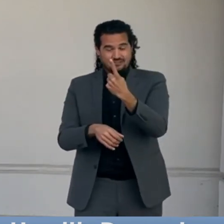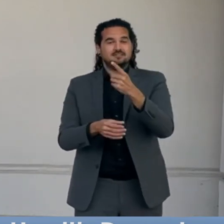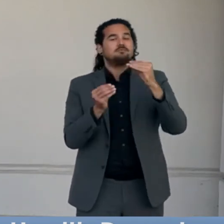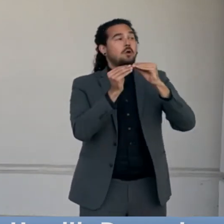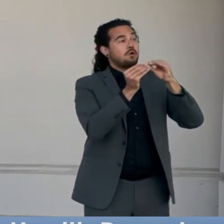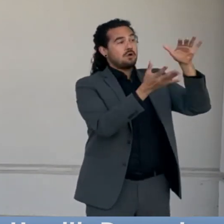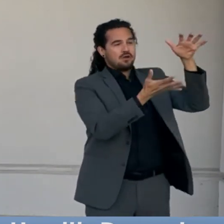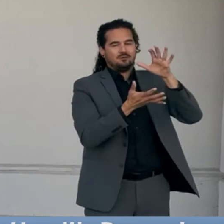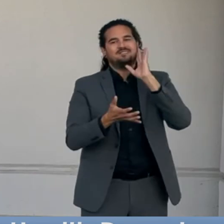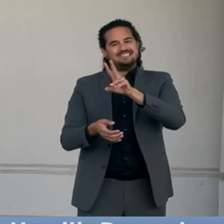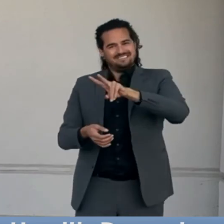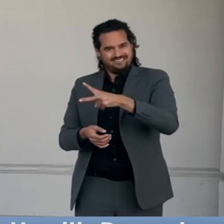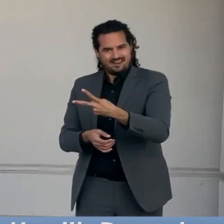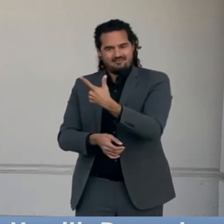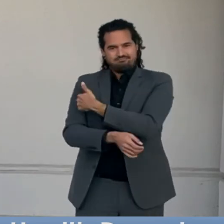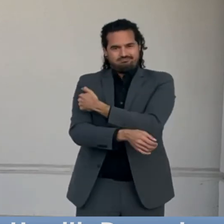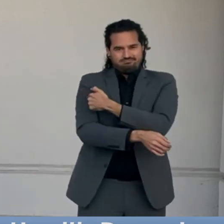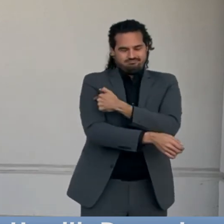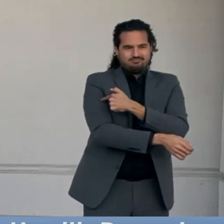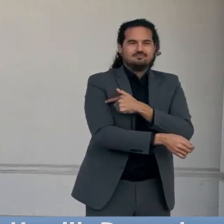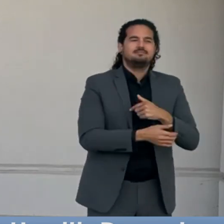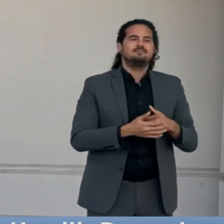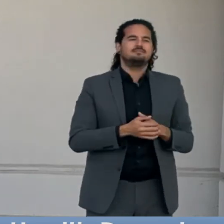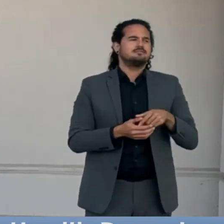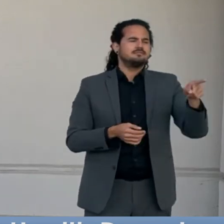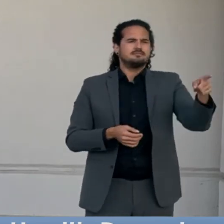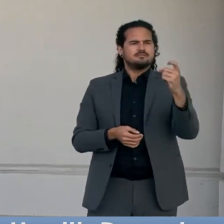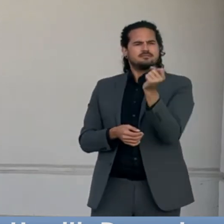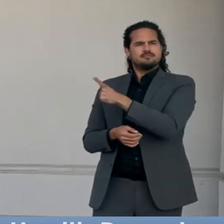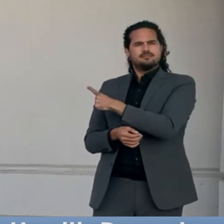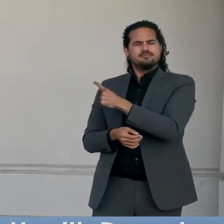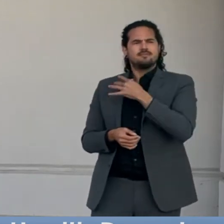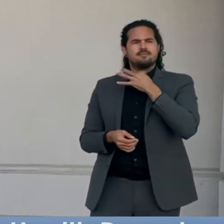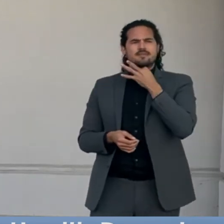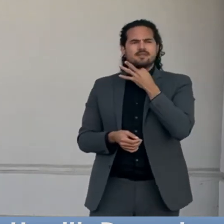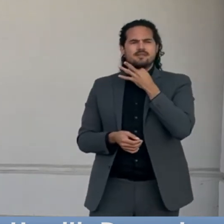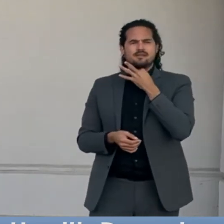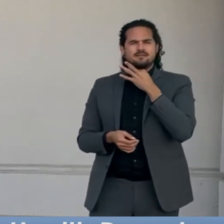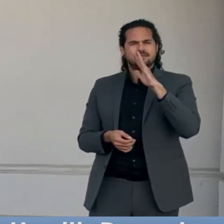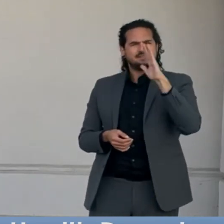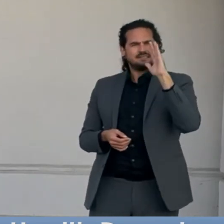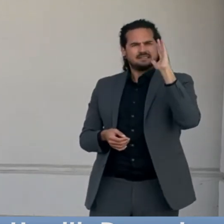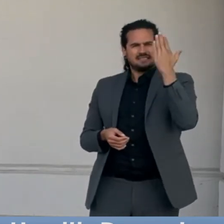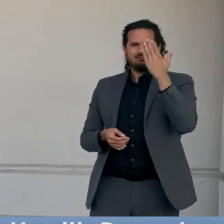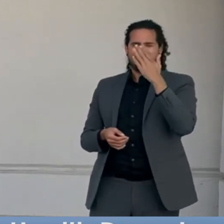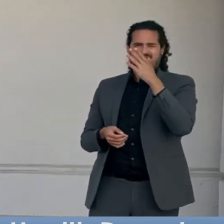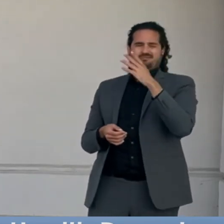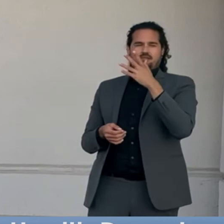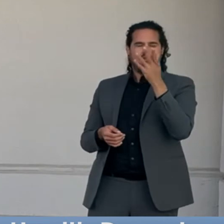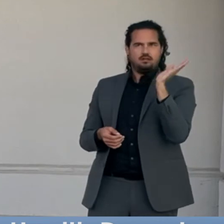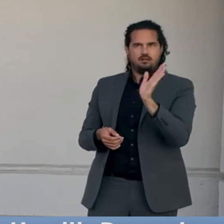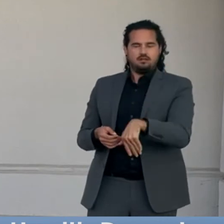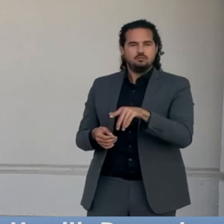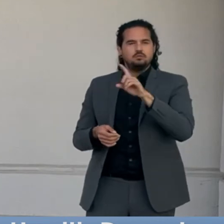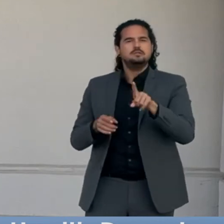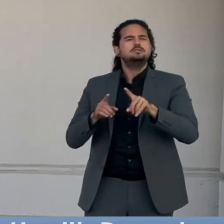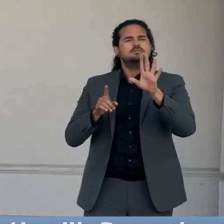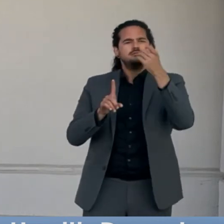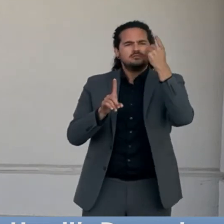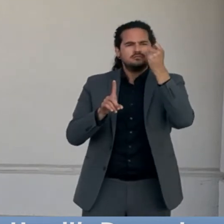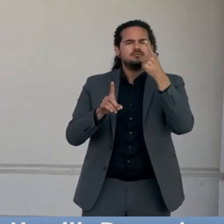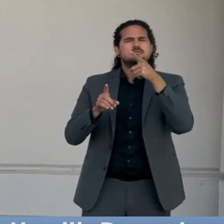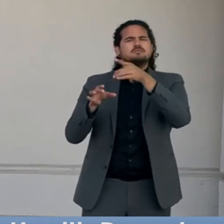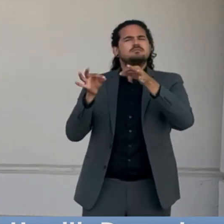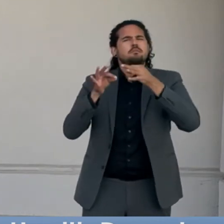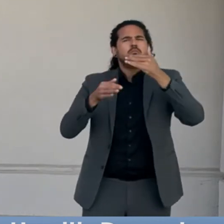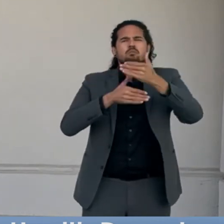dose. And it may seem mundane, but people are very interested in the process. Can you describe, I mean, this morning some